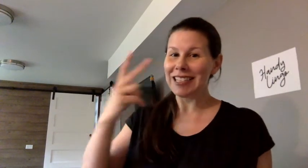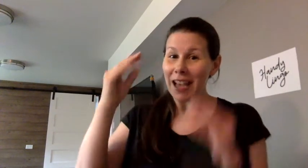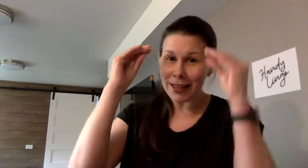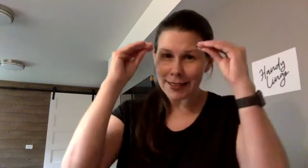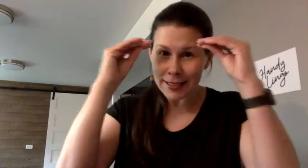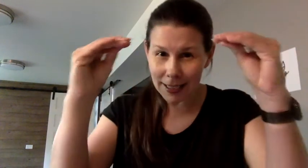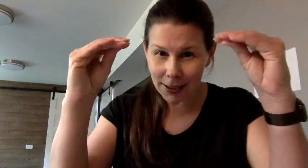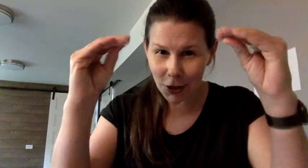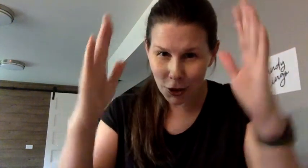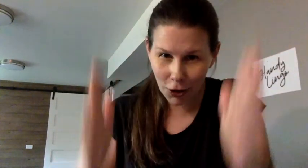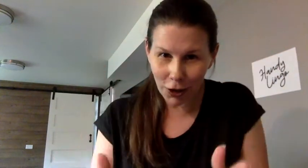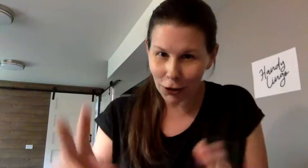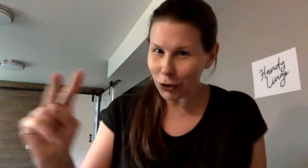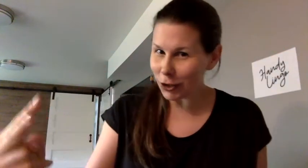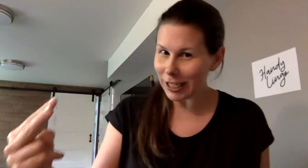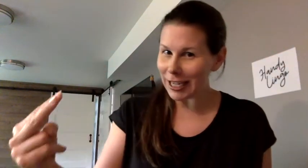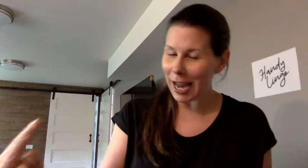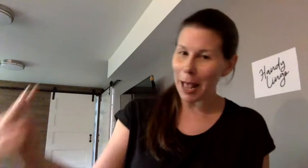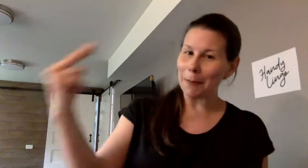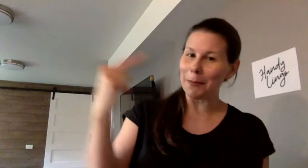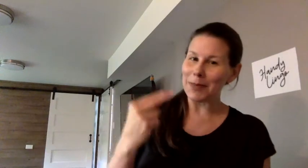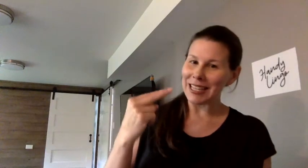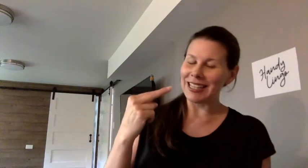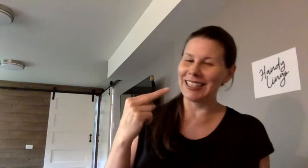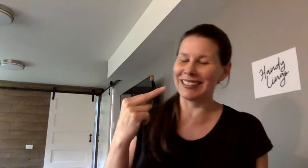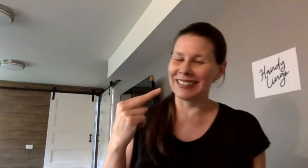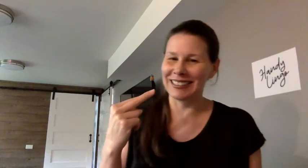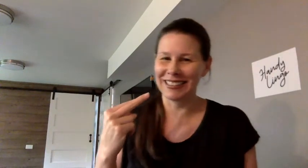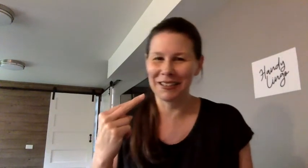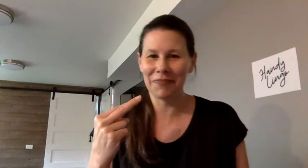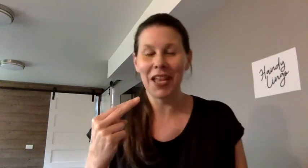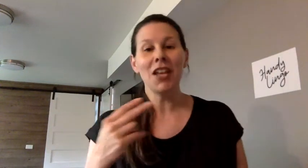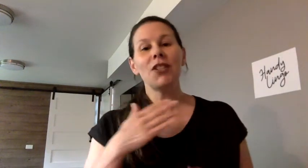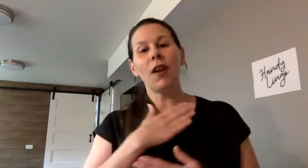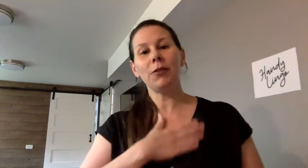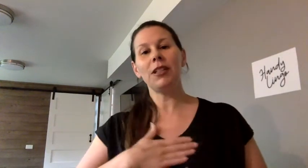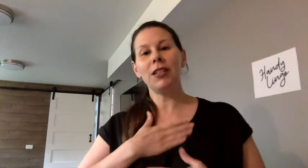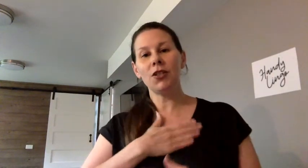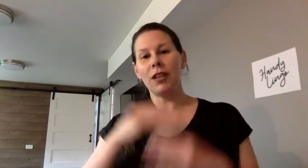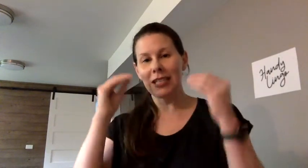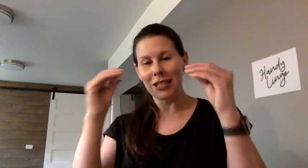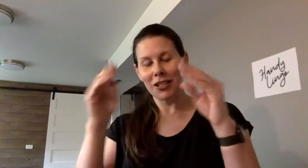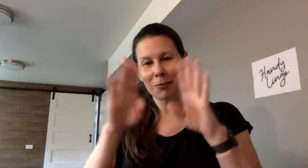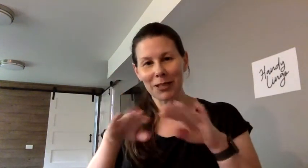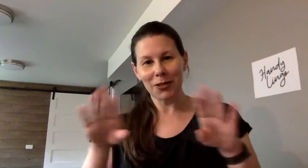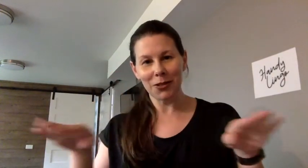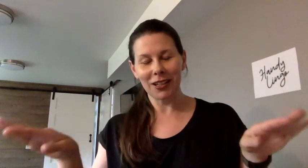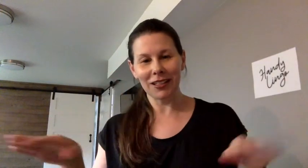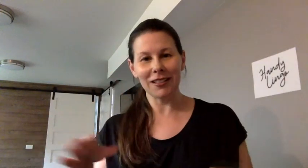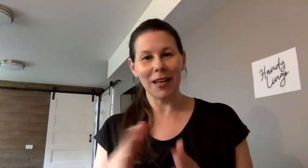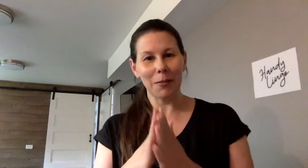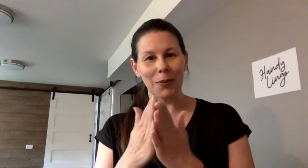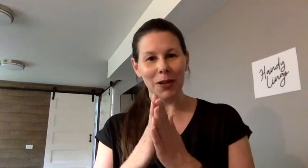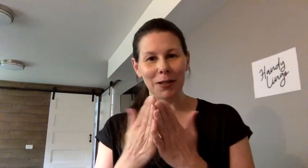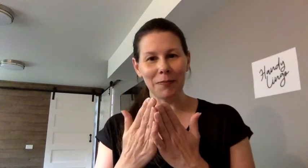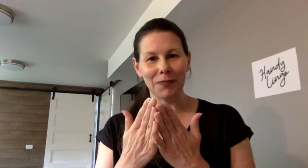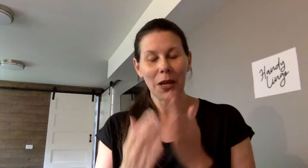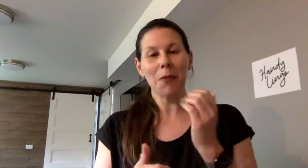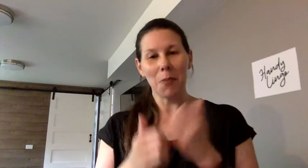a teacher looking at me. So I really enjoy teaching my students that book. Most